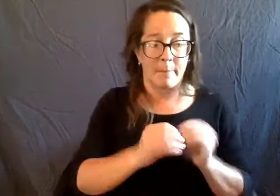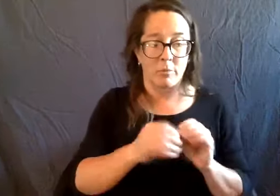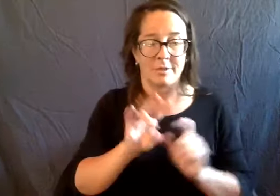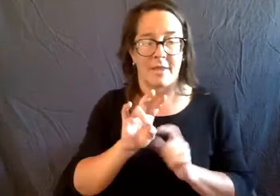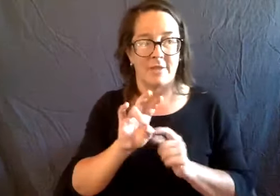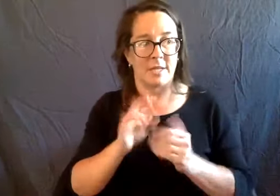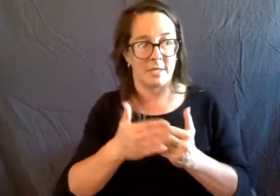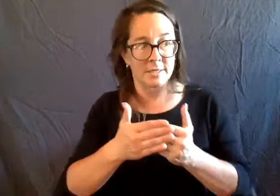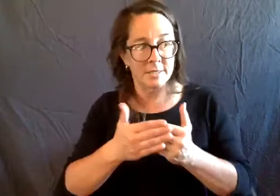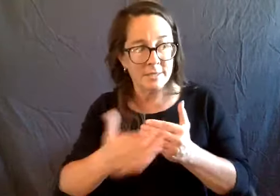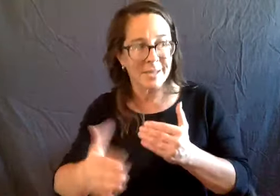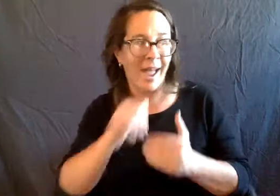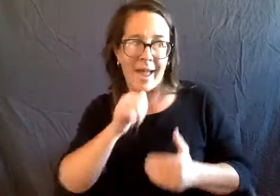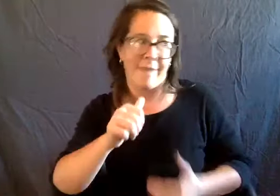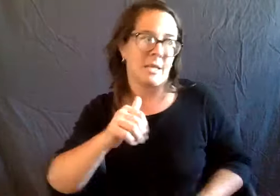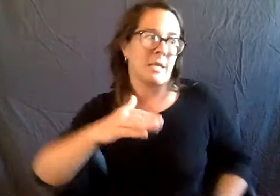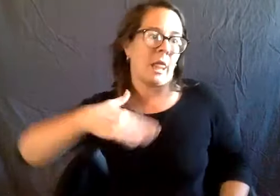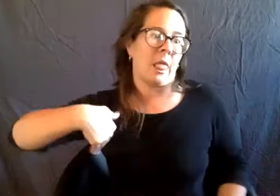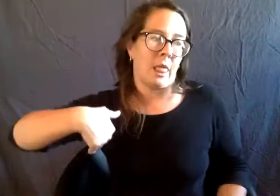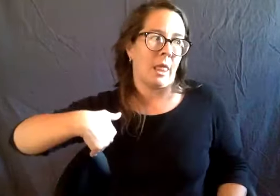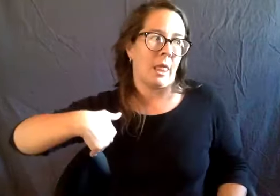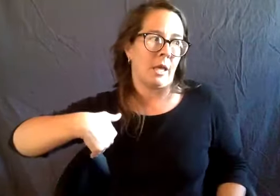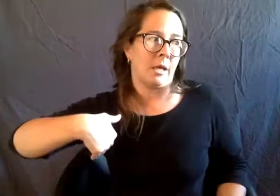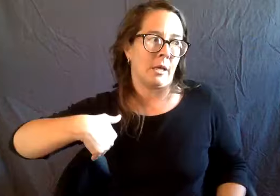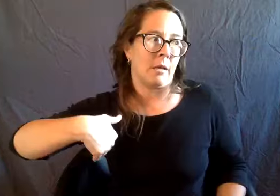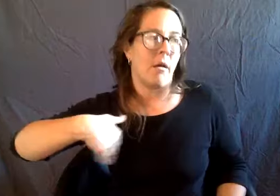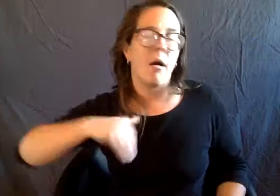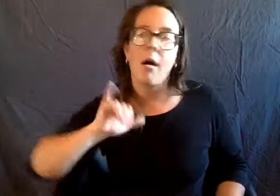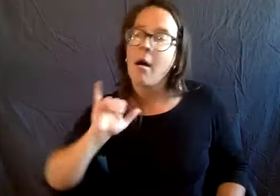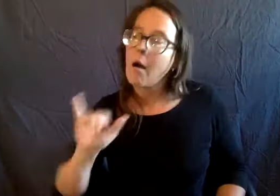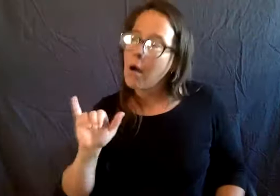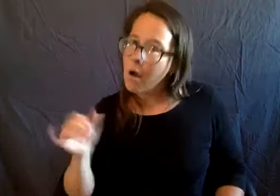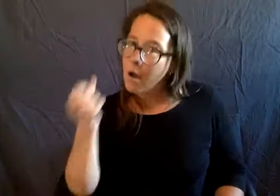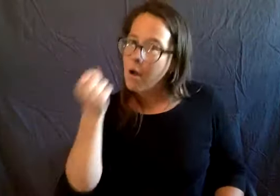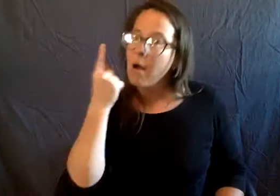And I will be so grateful because she didn't try to take me someplace that she hadn't been before.